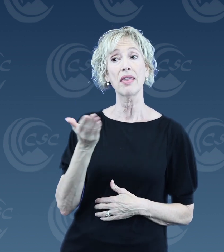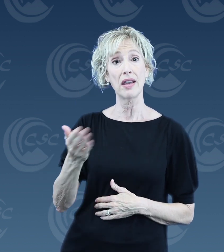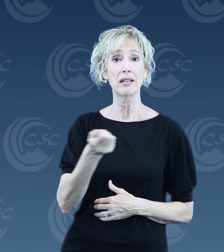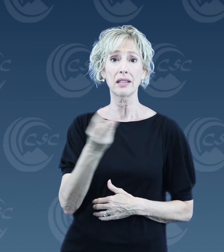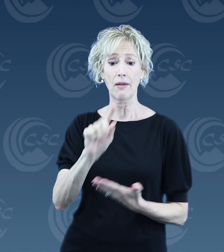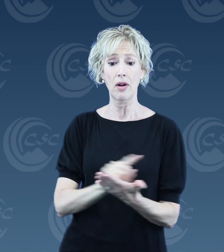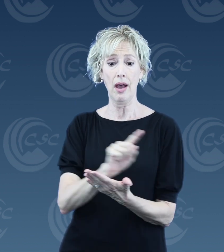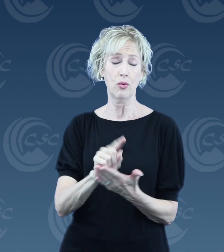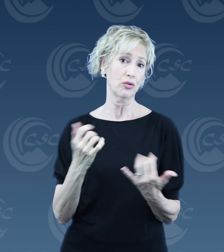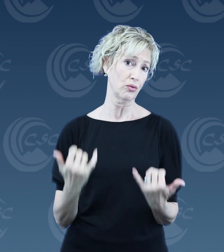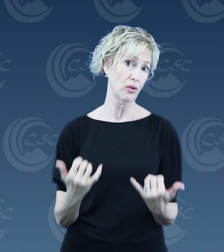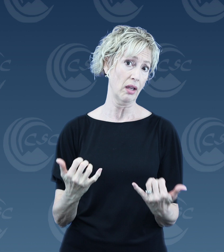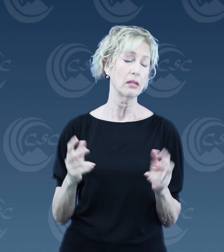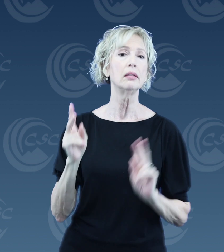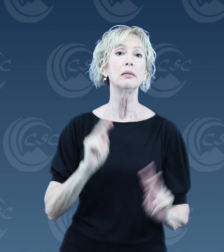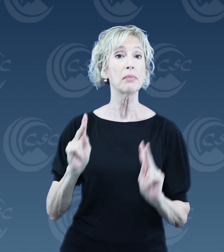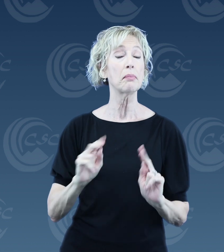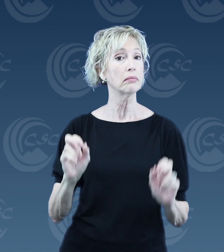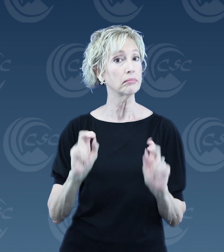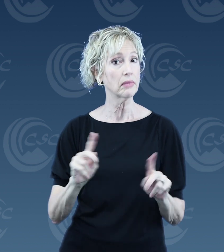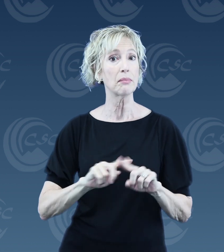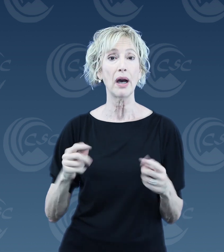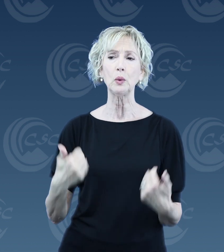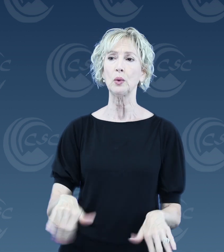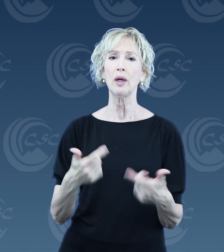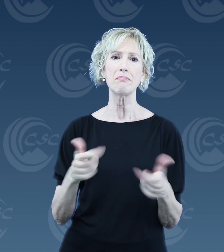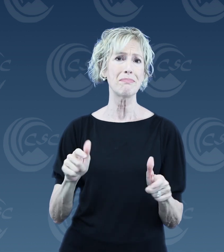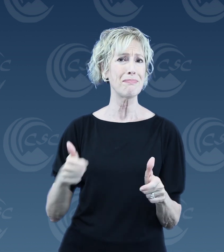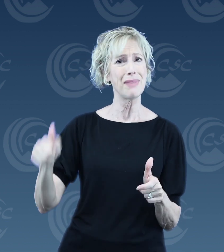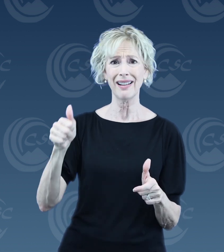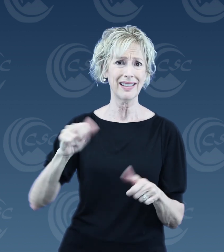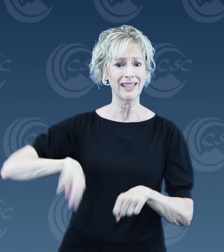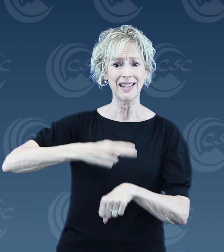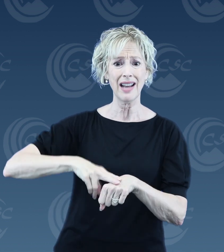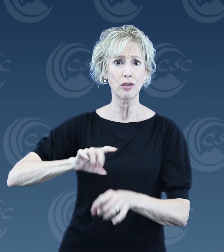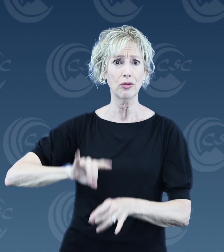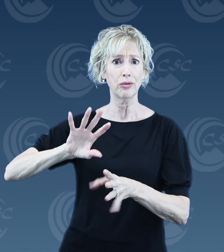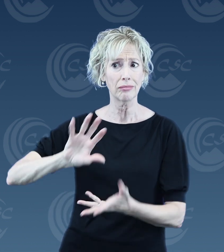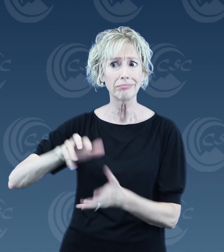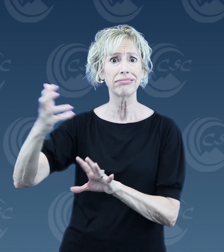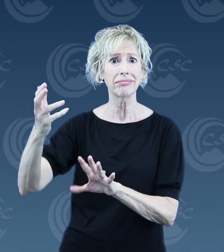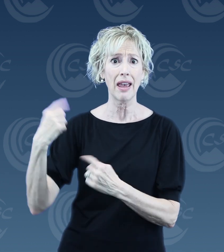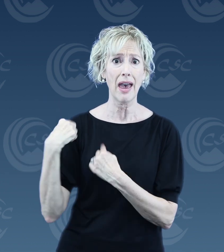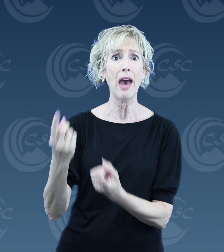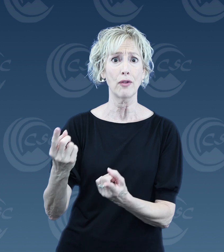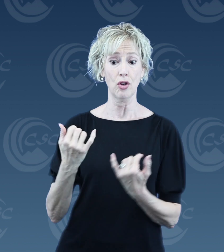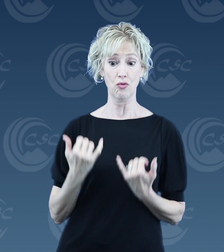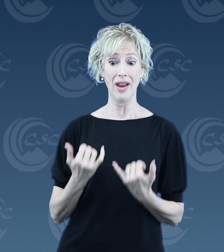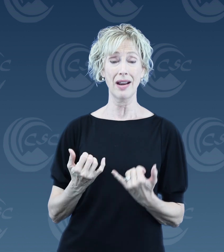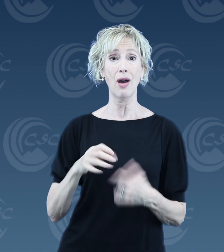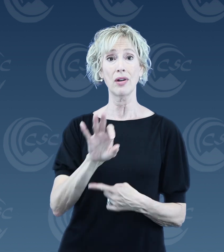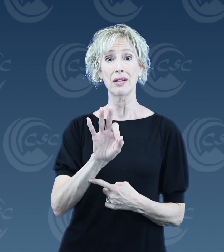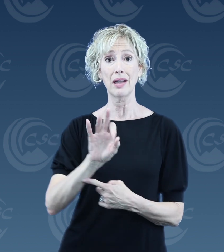hours today. People are doing okay, but this is the largest natural disaster in our history. As of this moment,